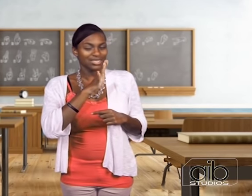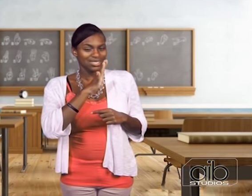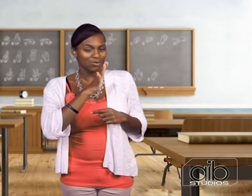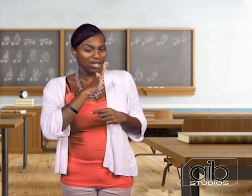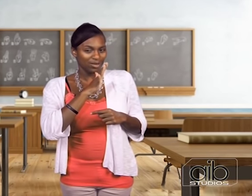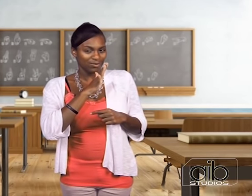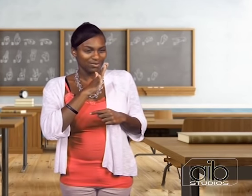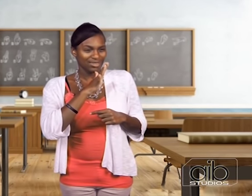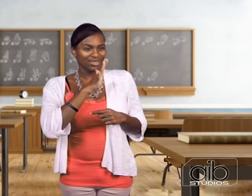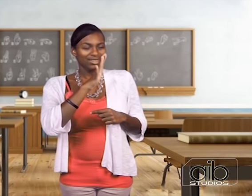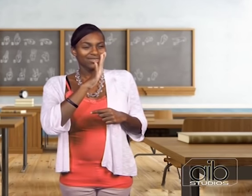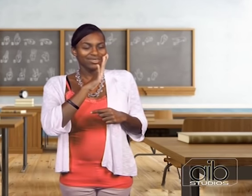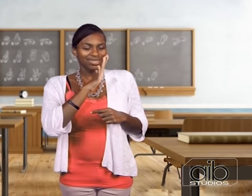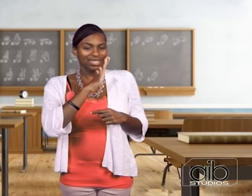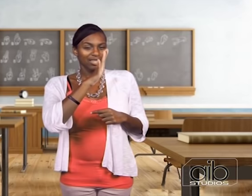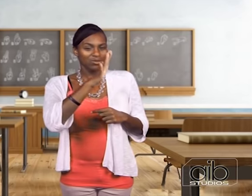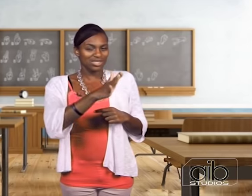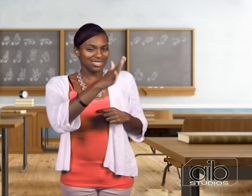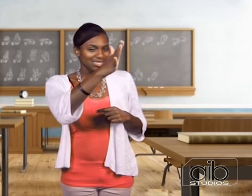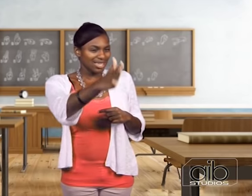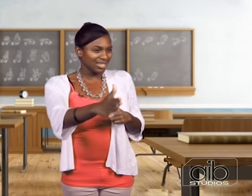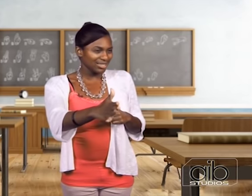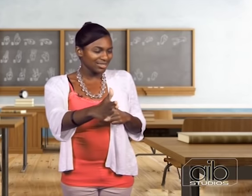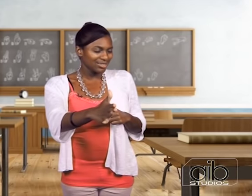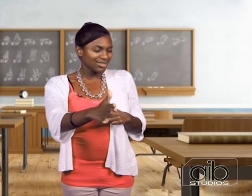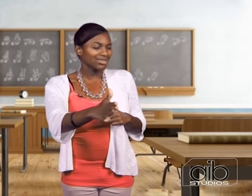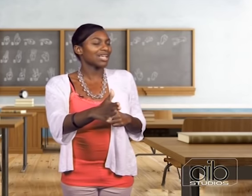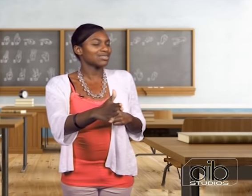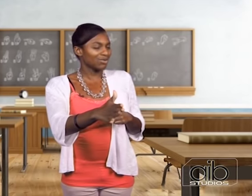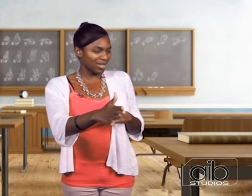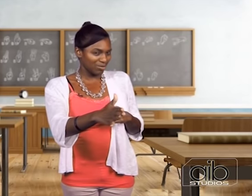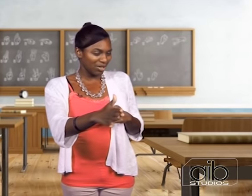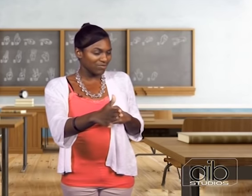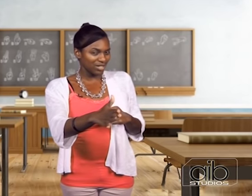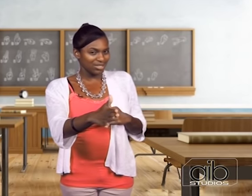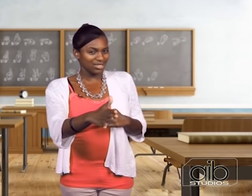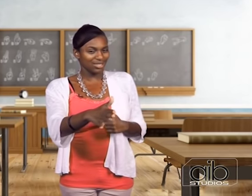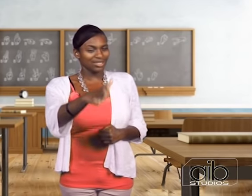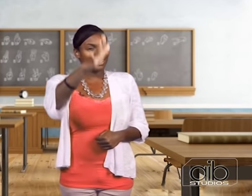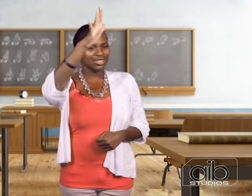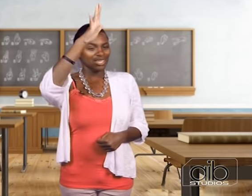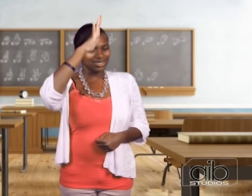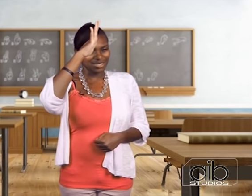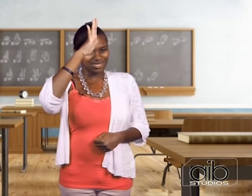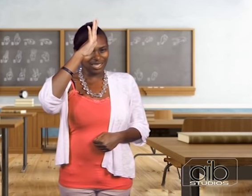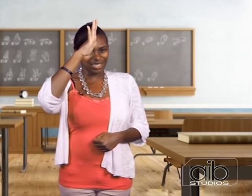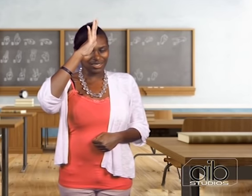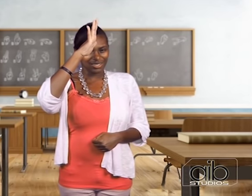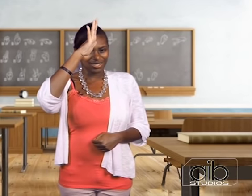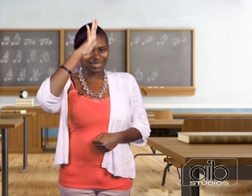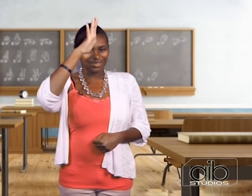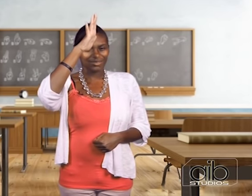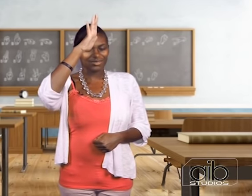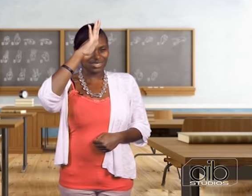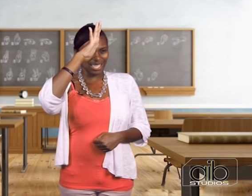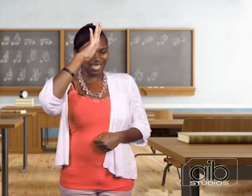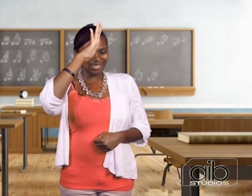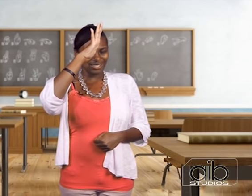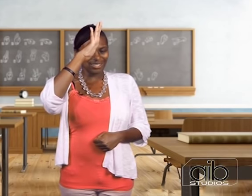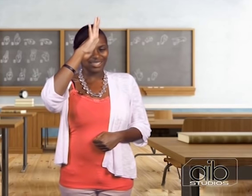is mom. And then what's this sign? That's grandma, very good. And this sign, dad.